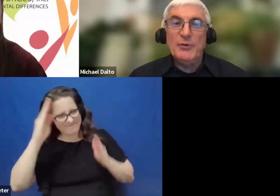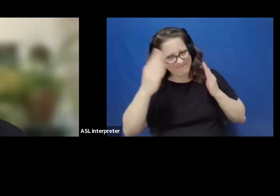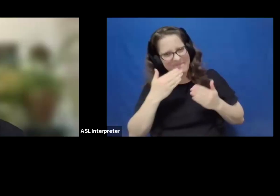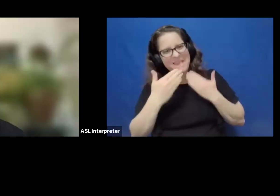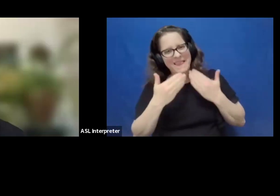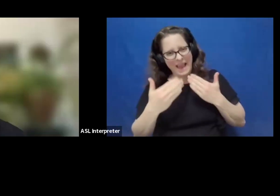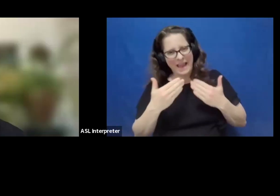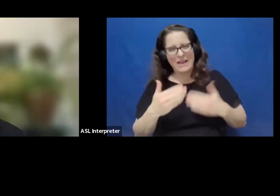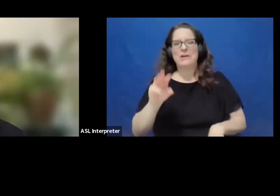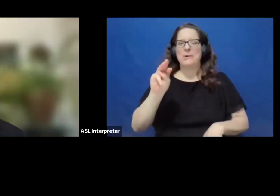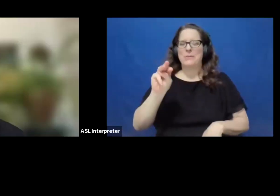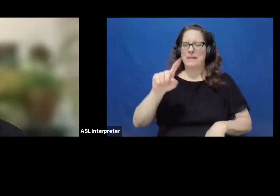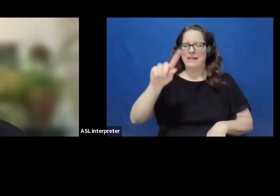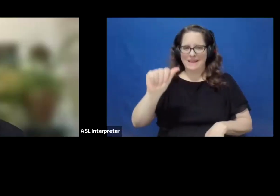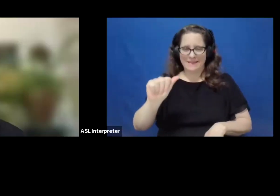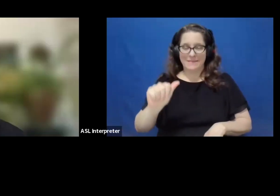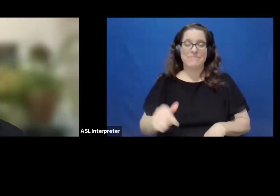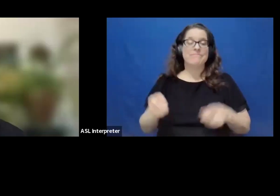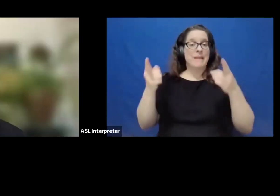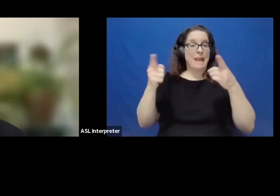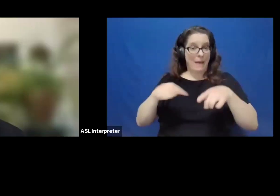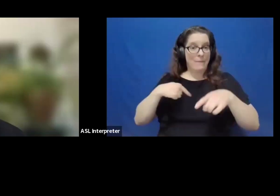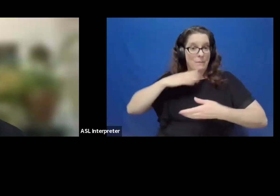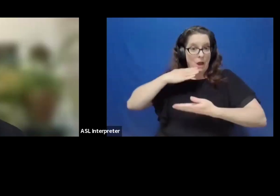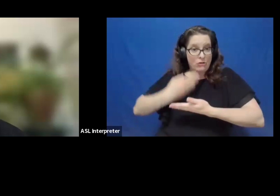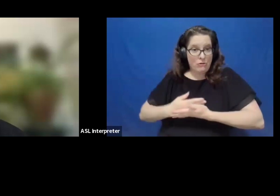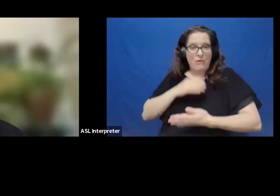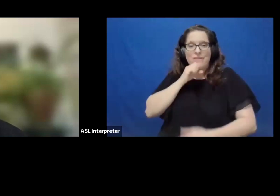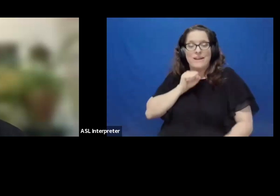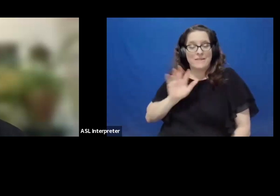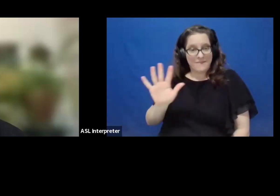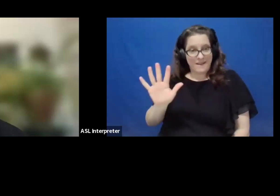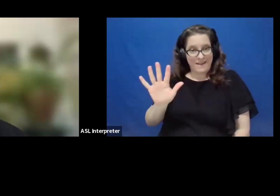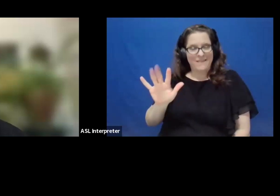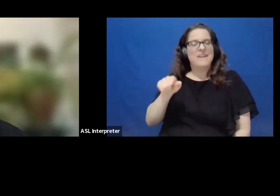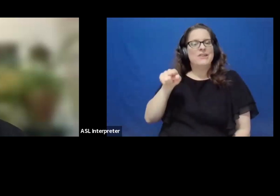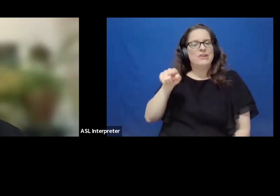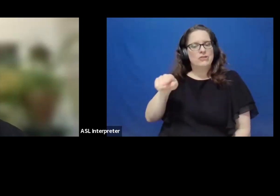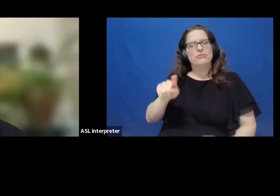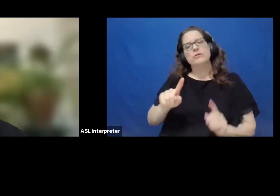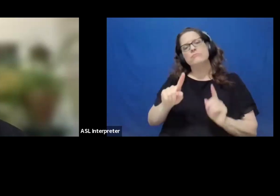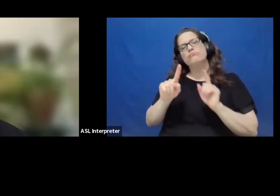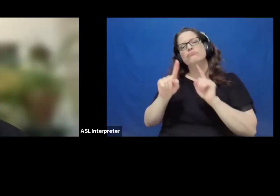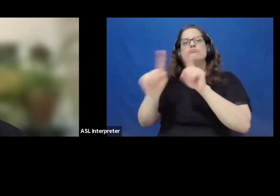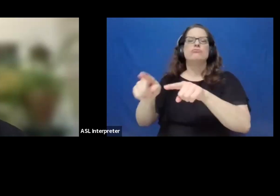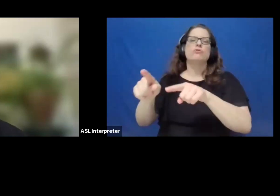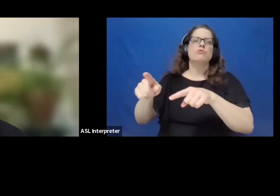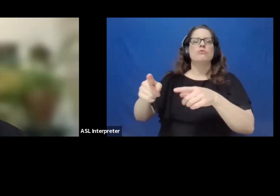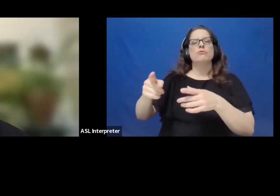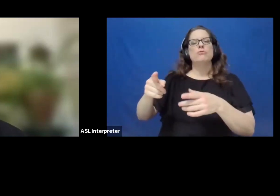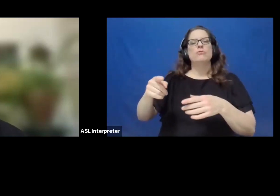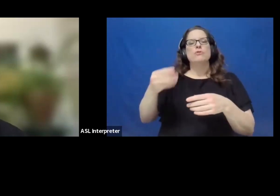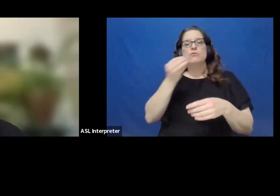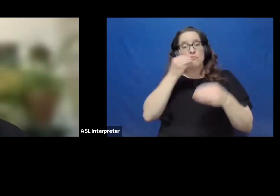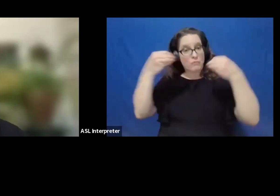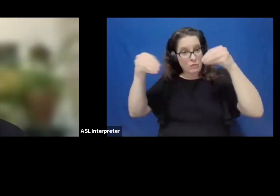years old, she went to the supermarket on a very, very busy holiday weekend with her